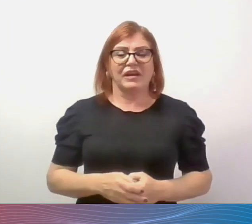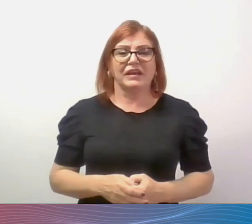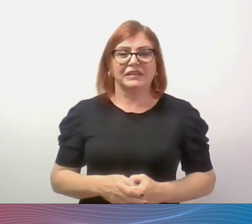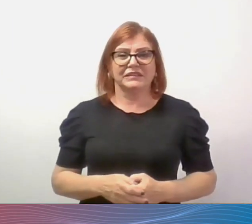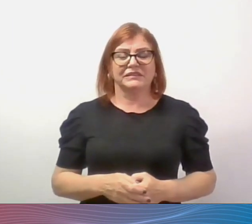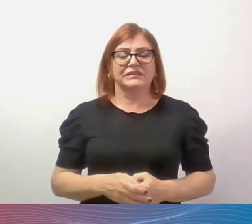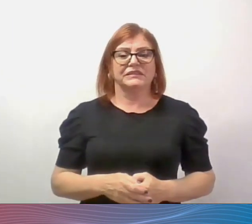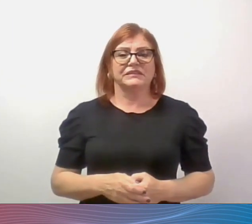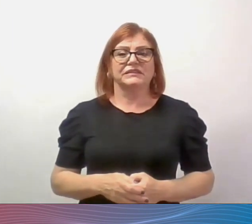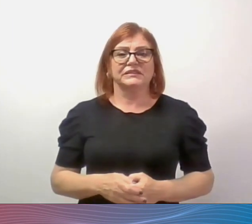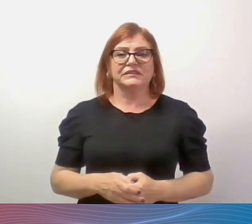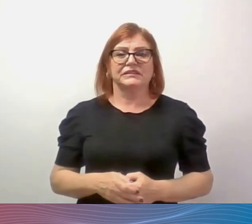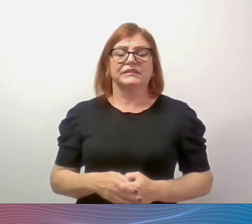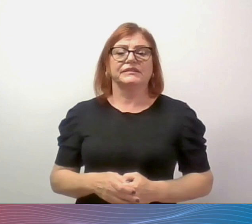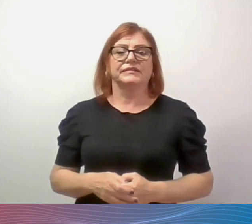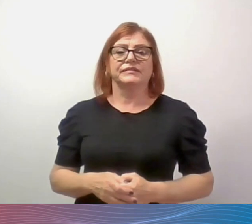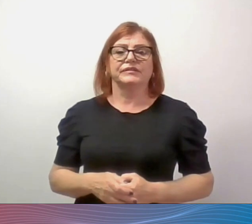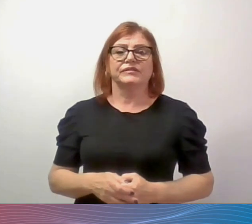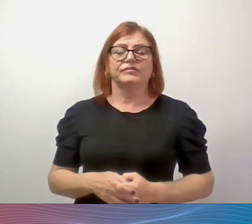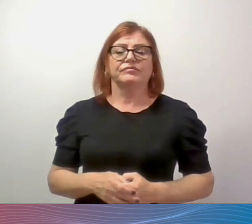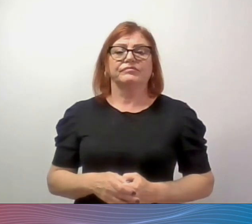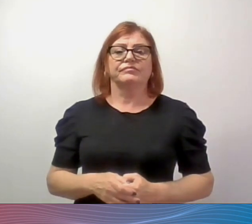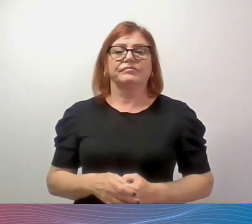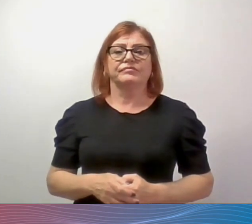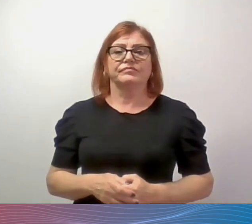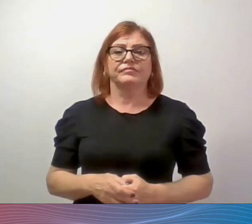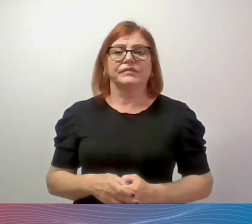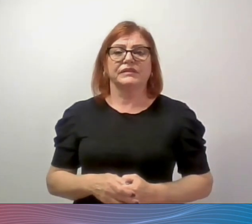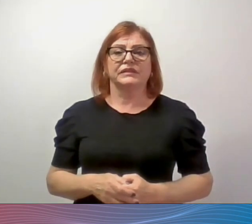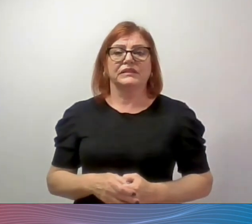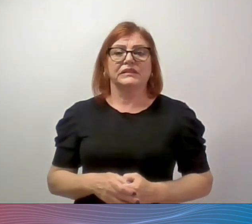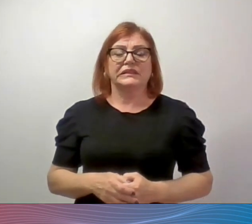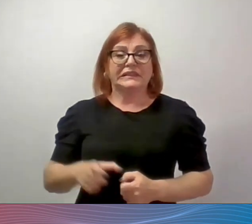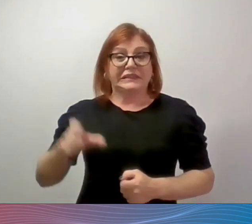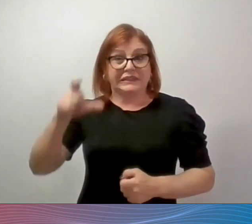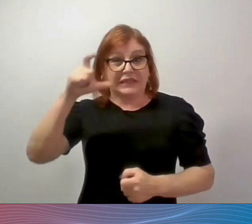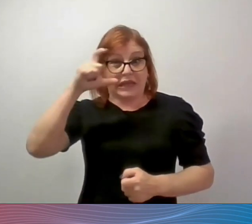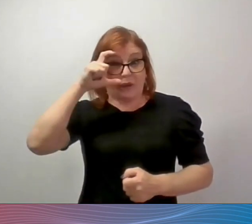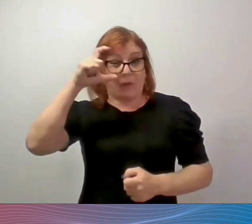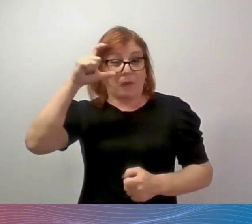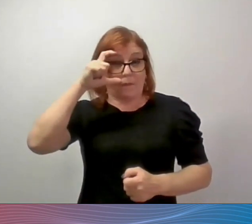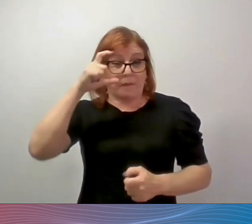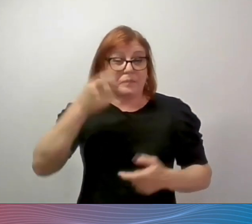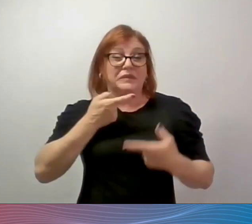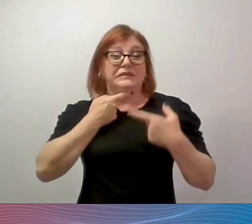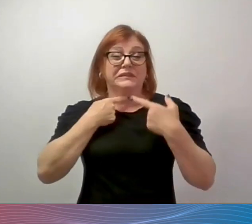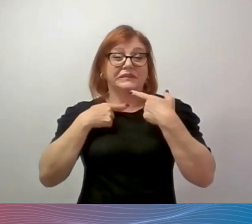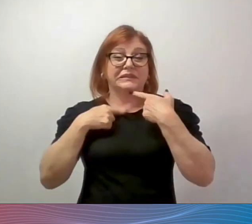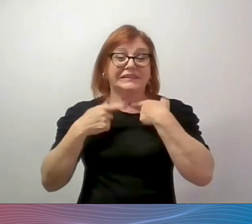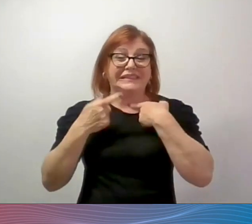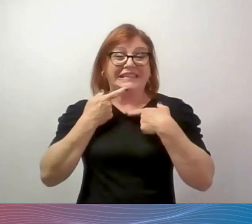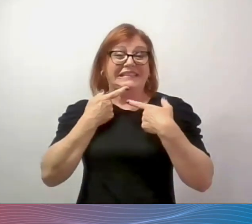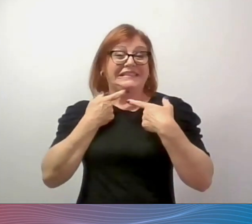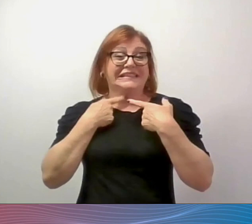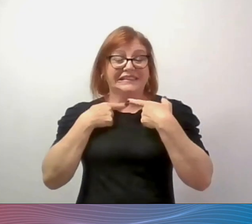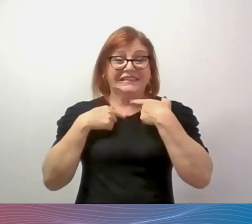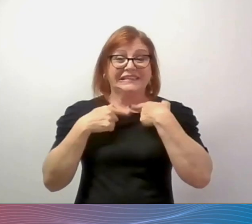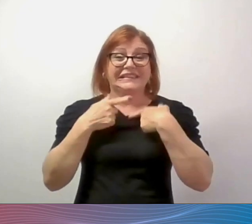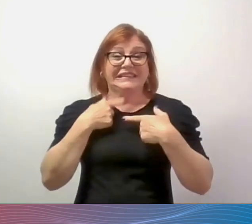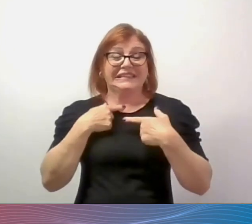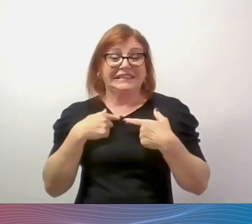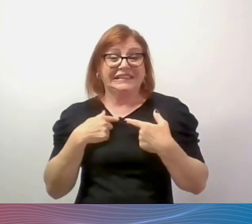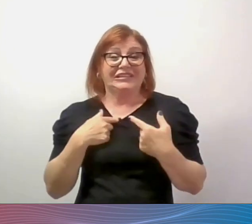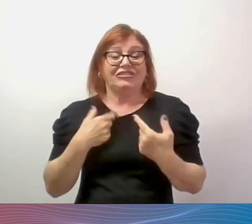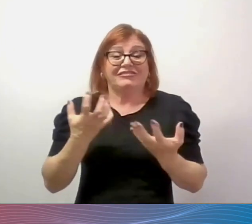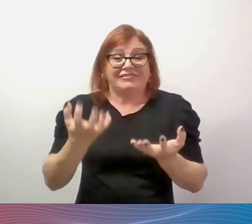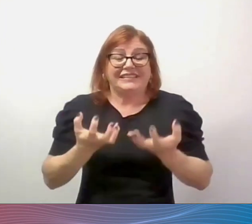sexual desires, lust. E a cobiça refere-se ao desejo ávido de ter mais. And